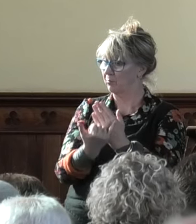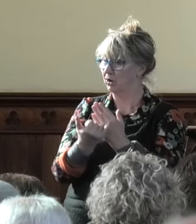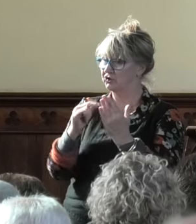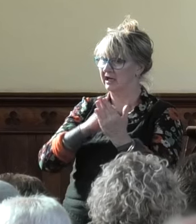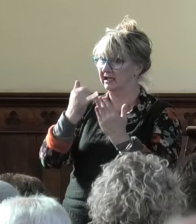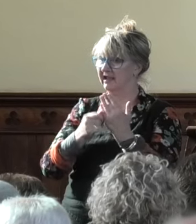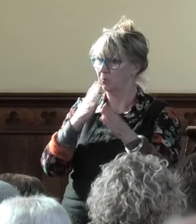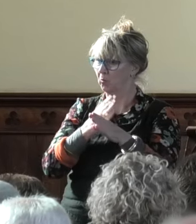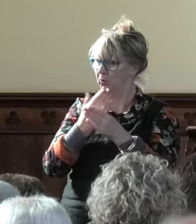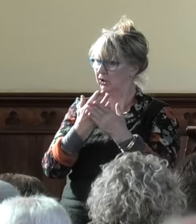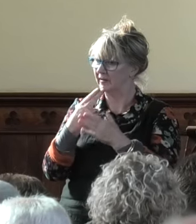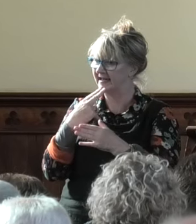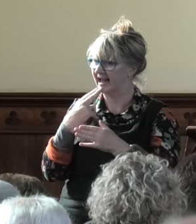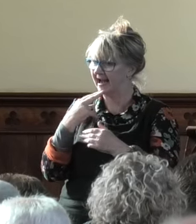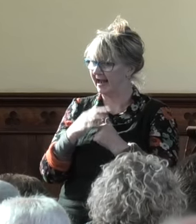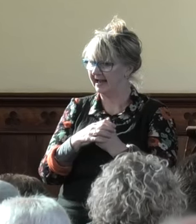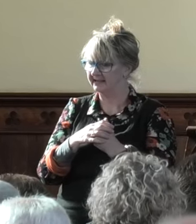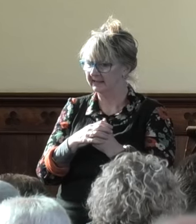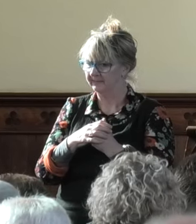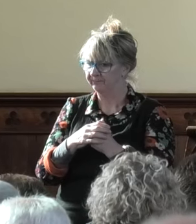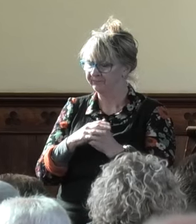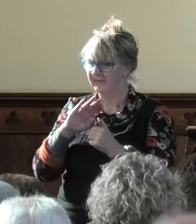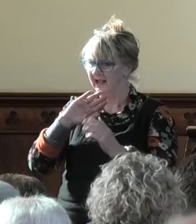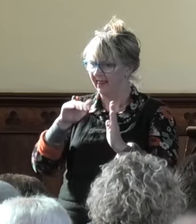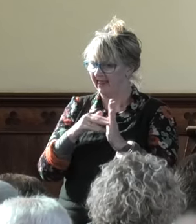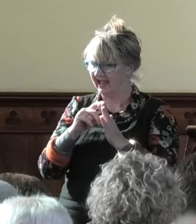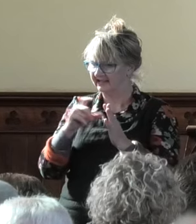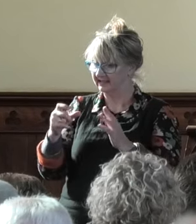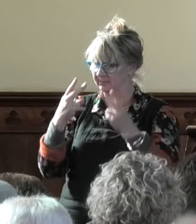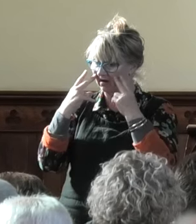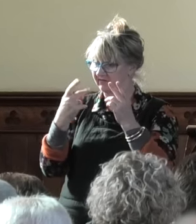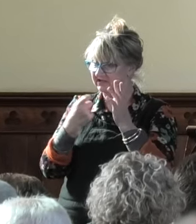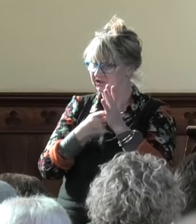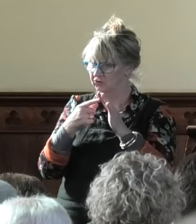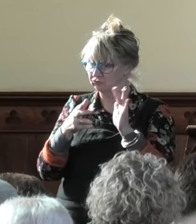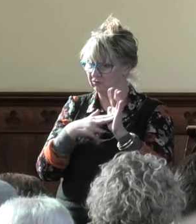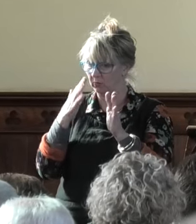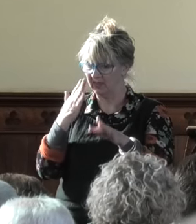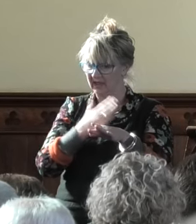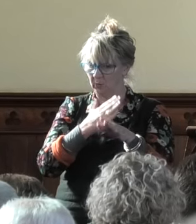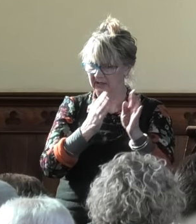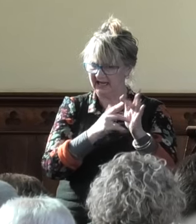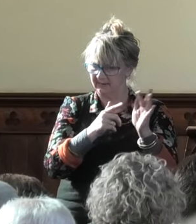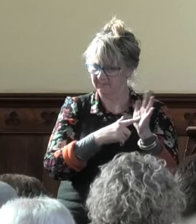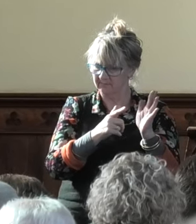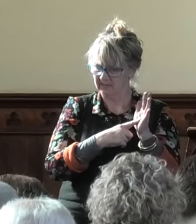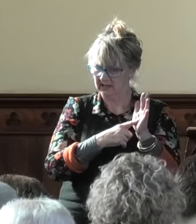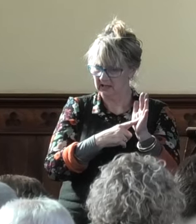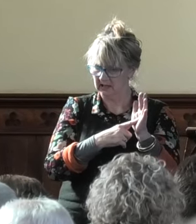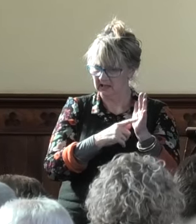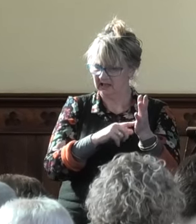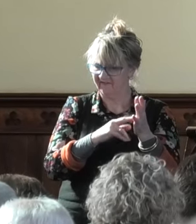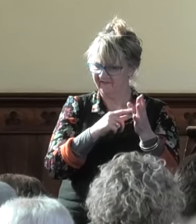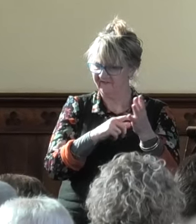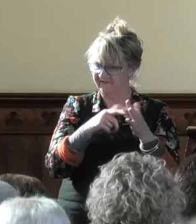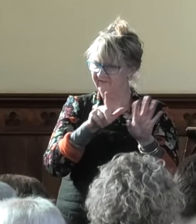near Adelaide. Last December, I too visited Rin and Hank when they were working at Mill Valley Ranch in Tynong. Rin